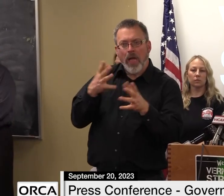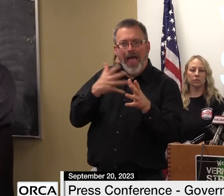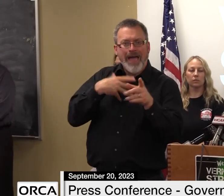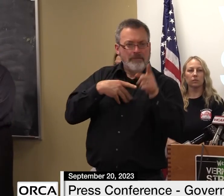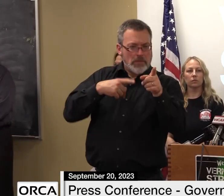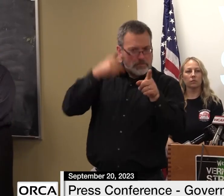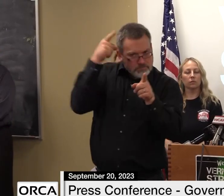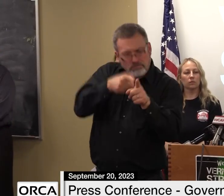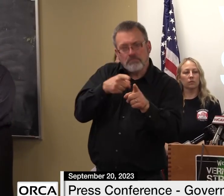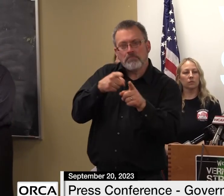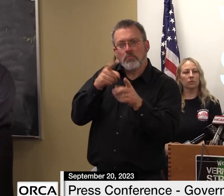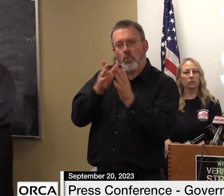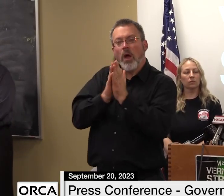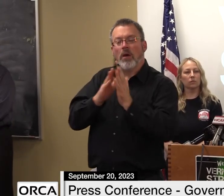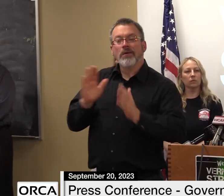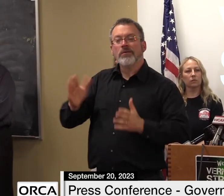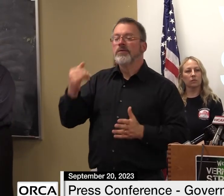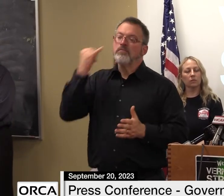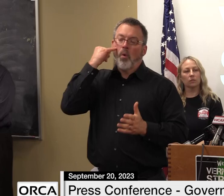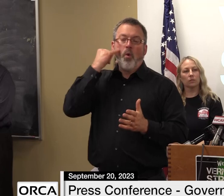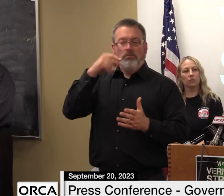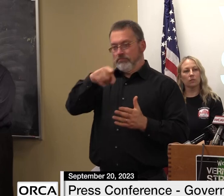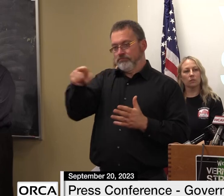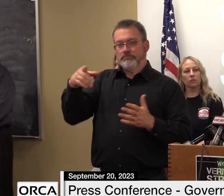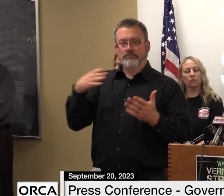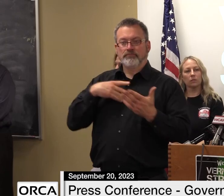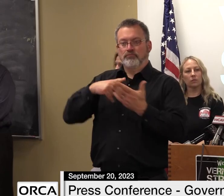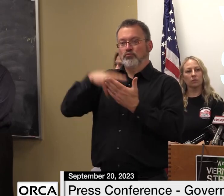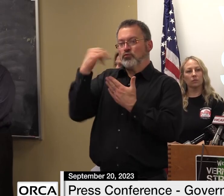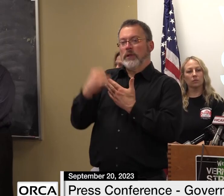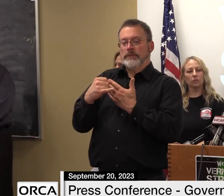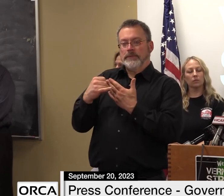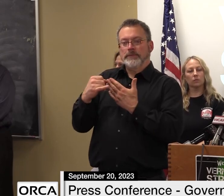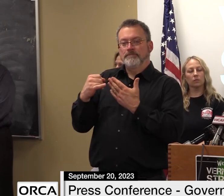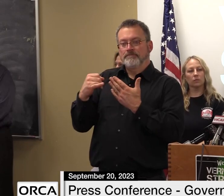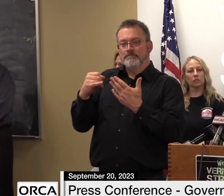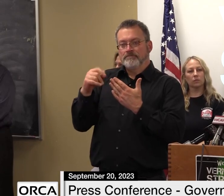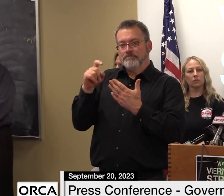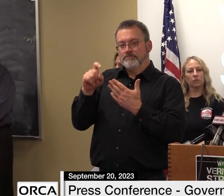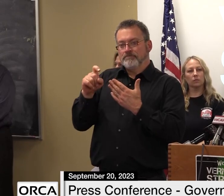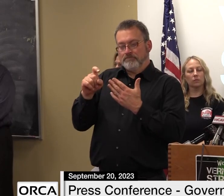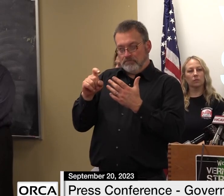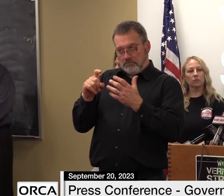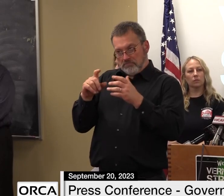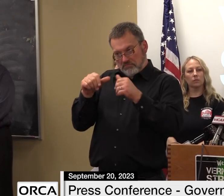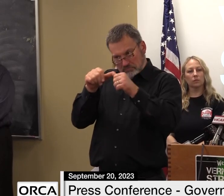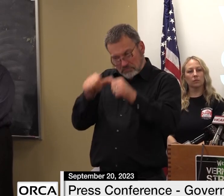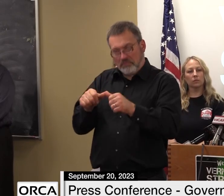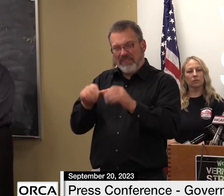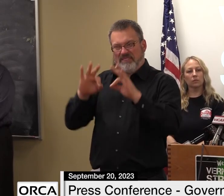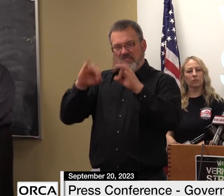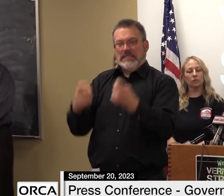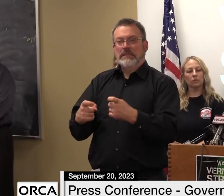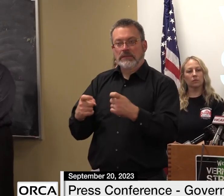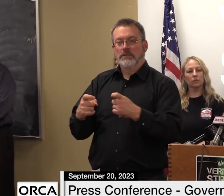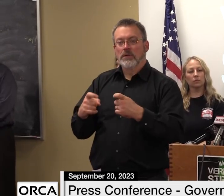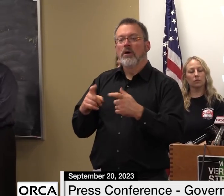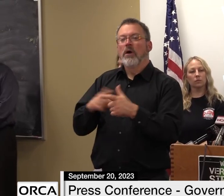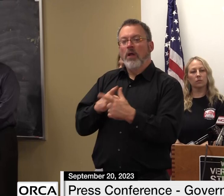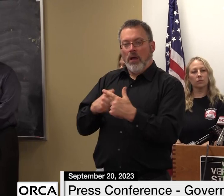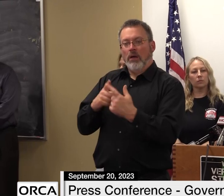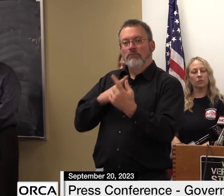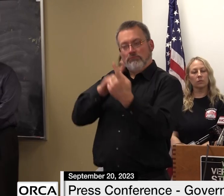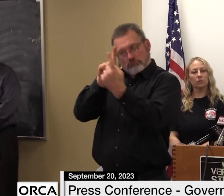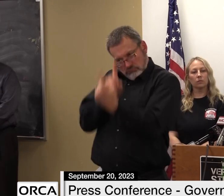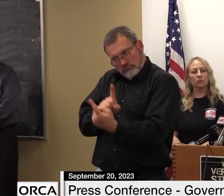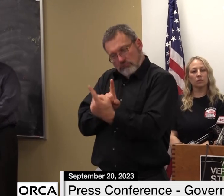have a project that we really need funding for, that's for permanent repairs. We work one-on-one with FEMA for that. But if